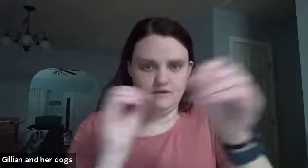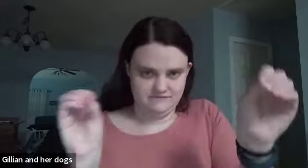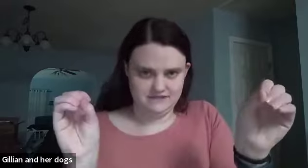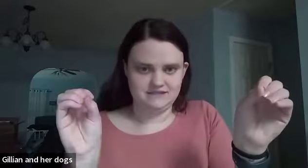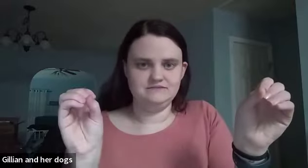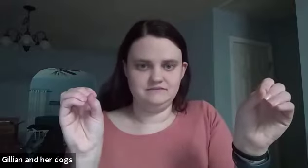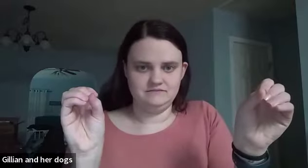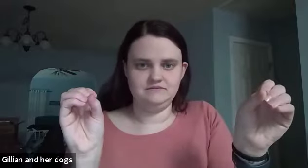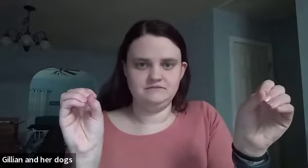office,